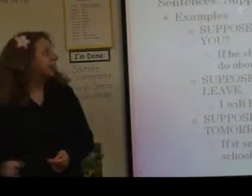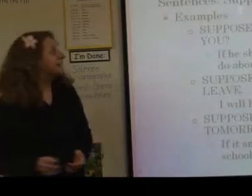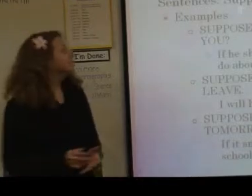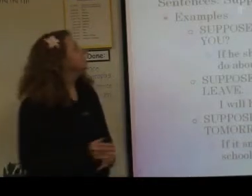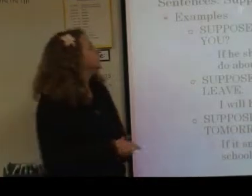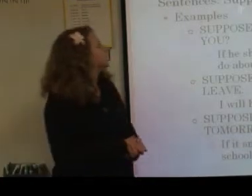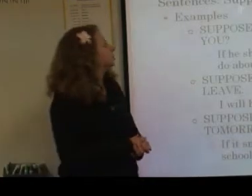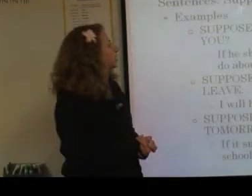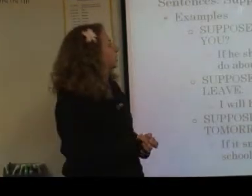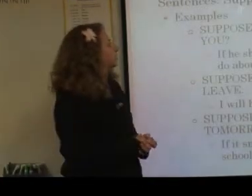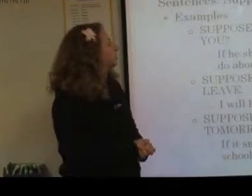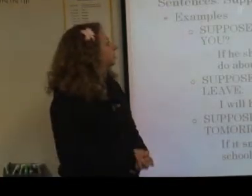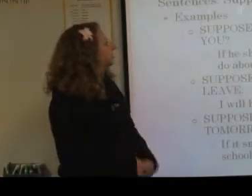Okay, so